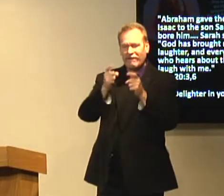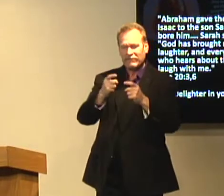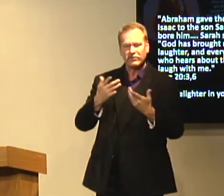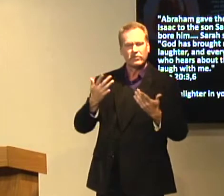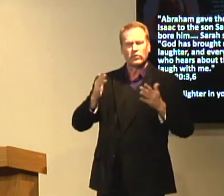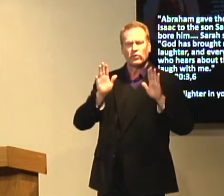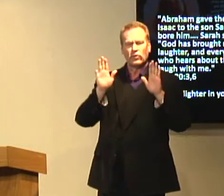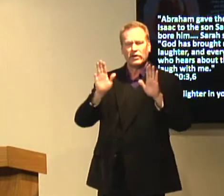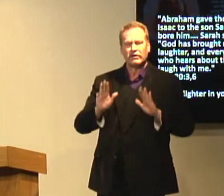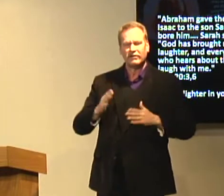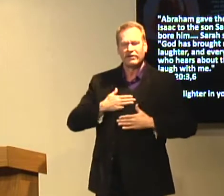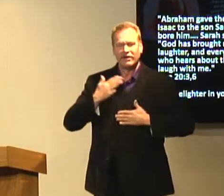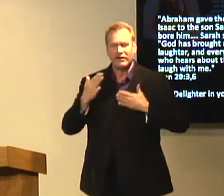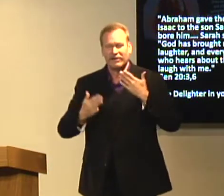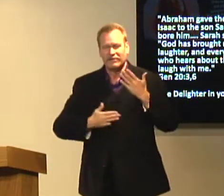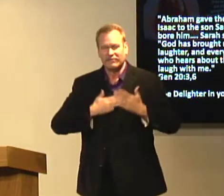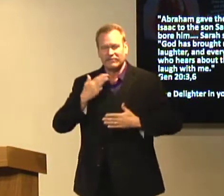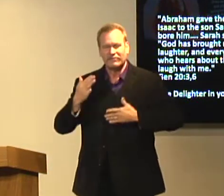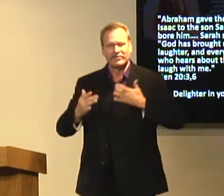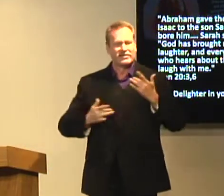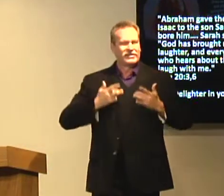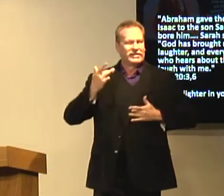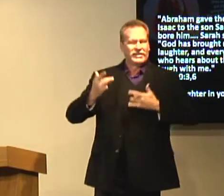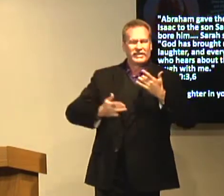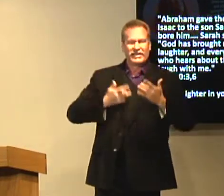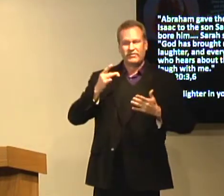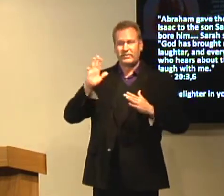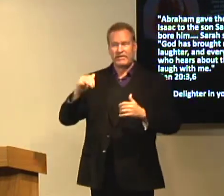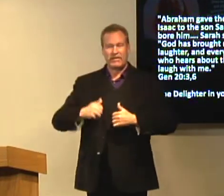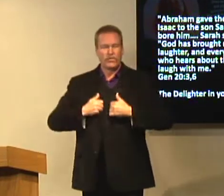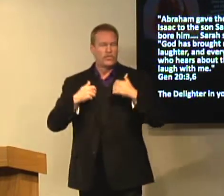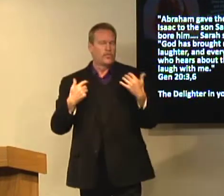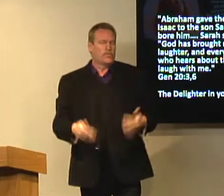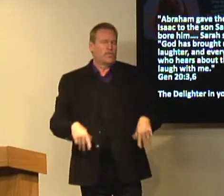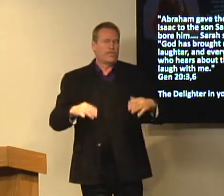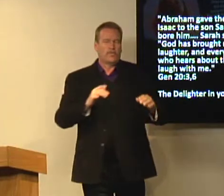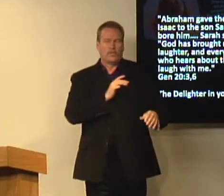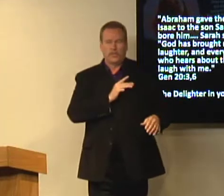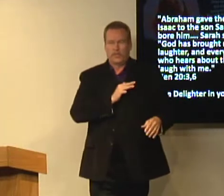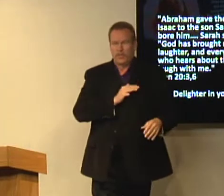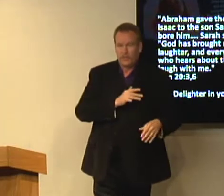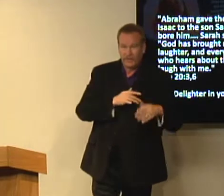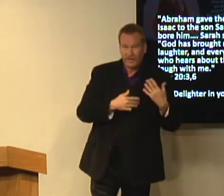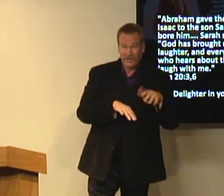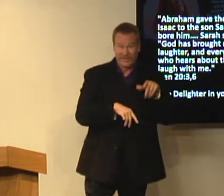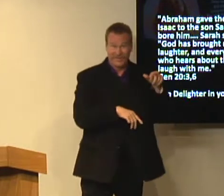face. She always had that wonderful joy and excitement in her life.